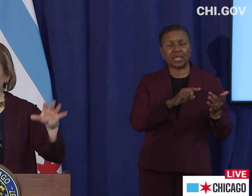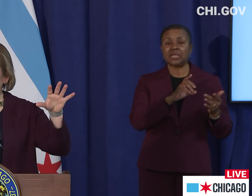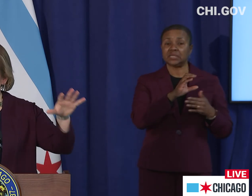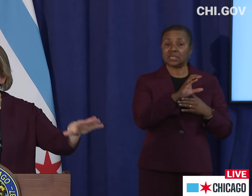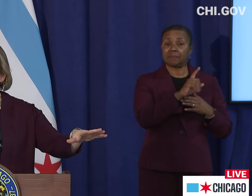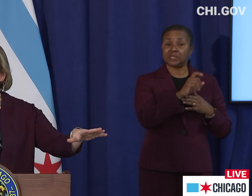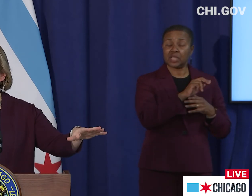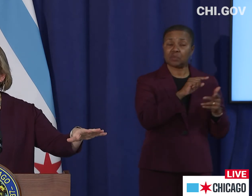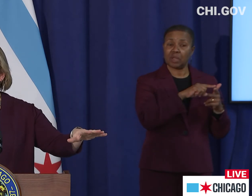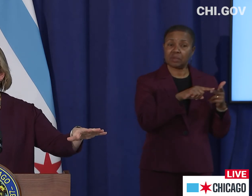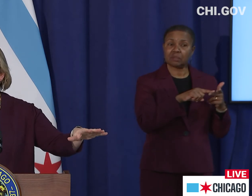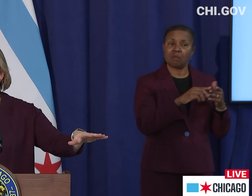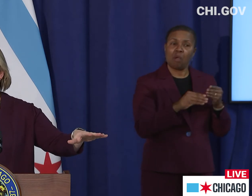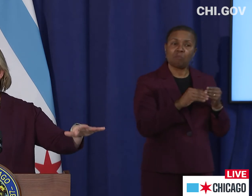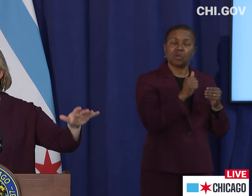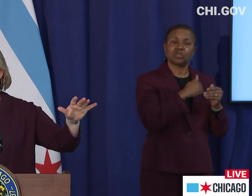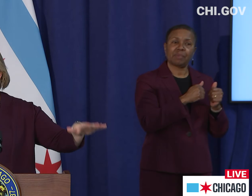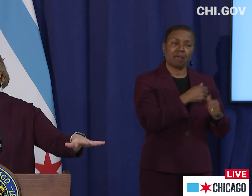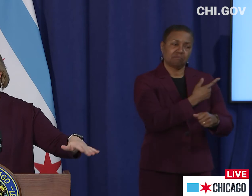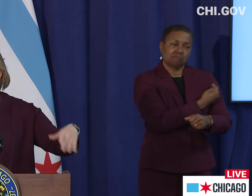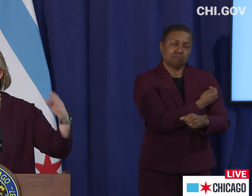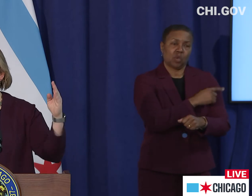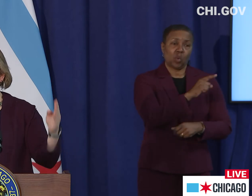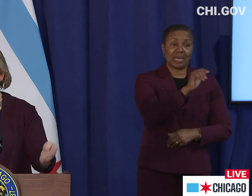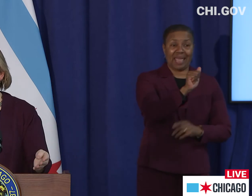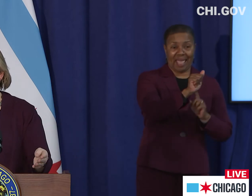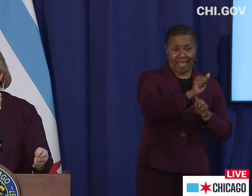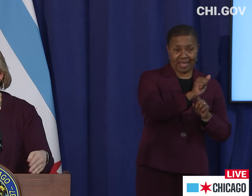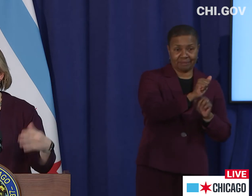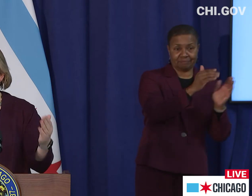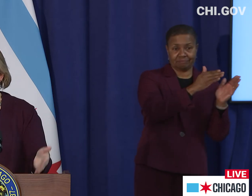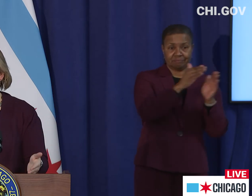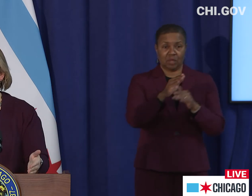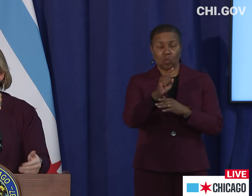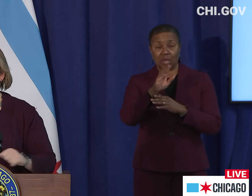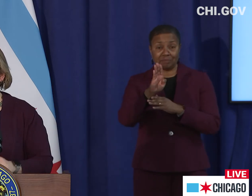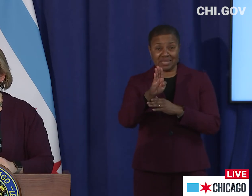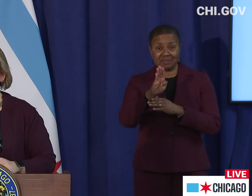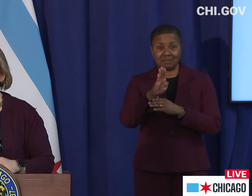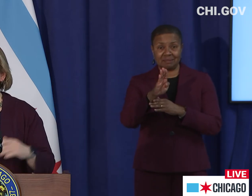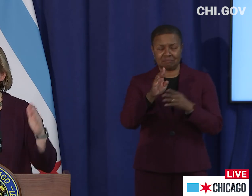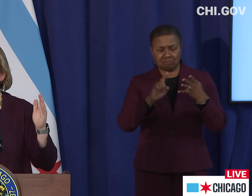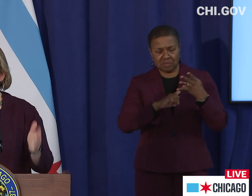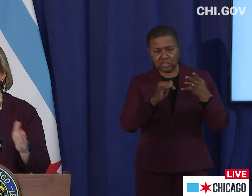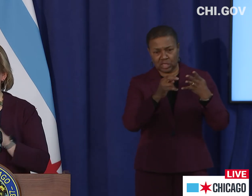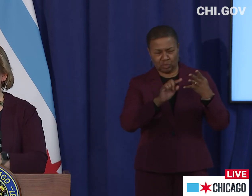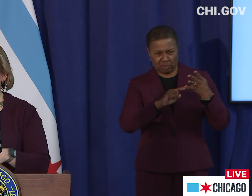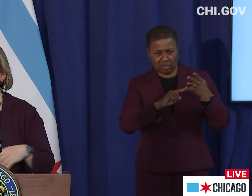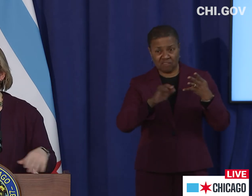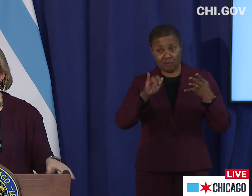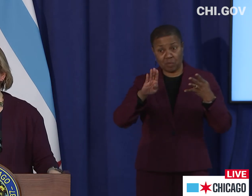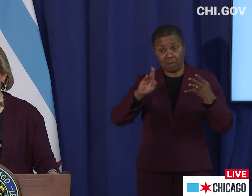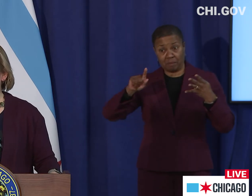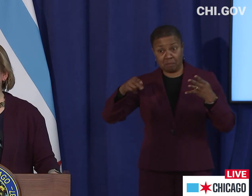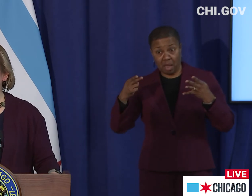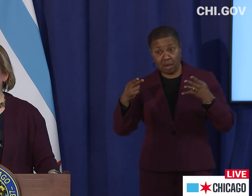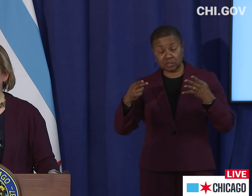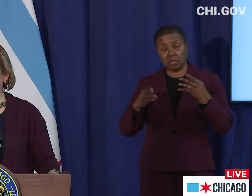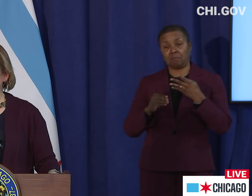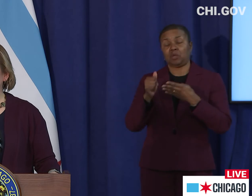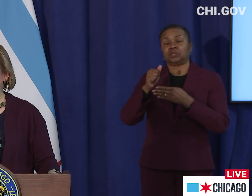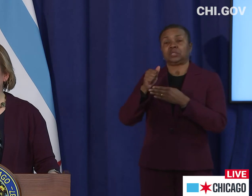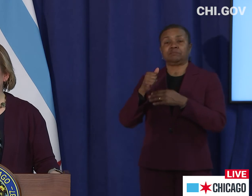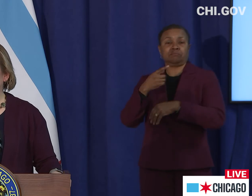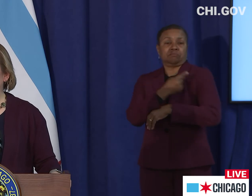December, January were predominantly about vaccinating 1A. We moved into 1B at the very end of January. February and March, predominantly